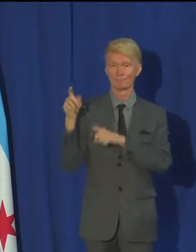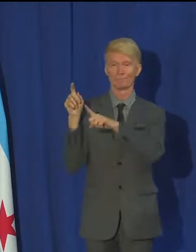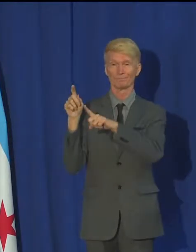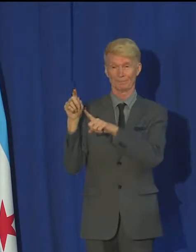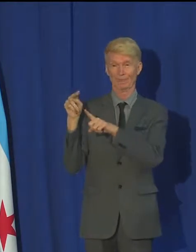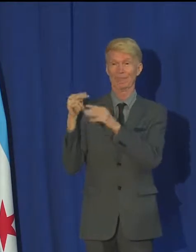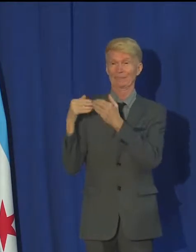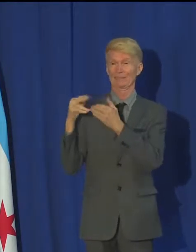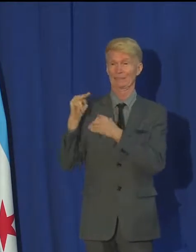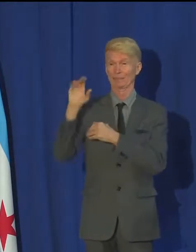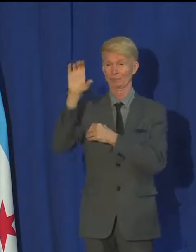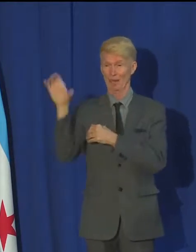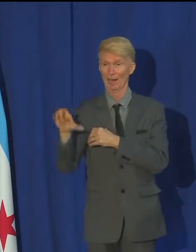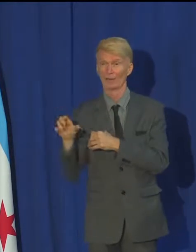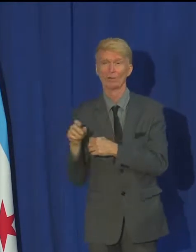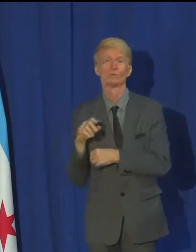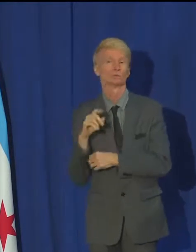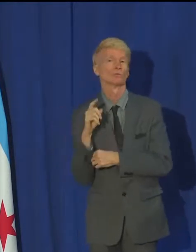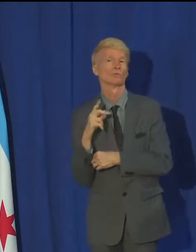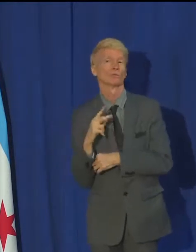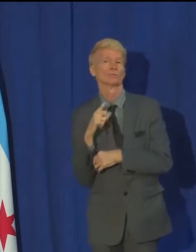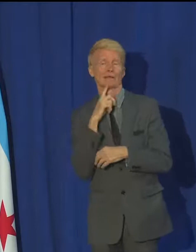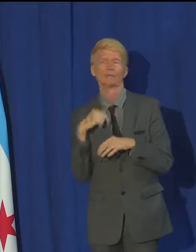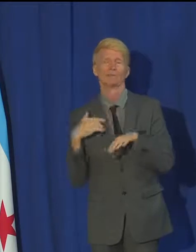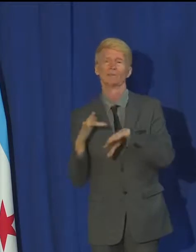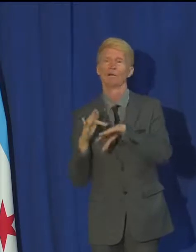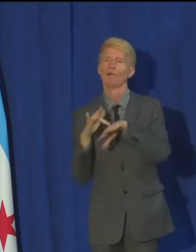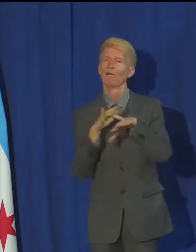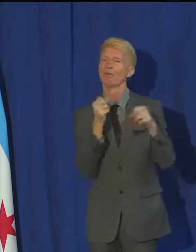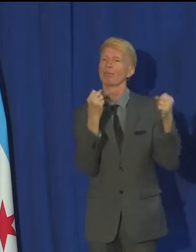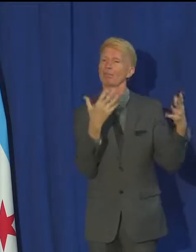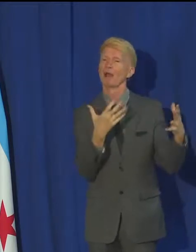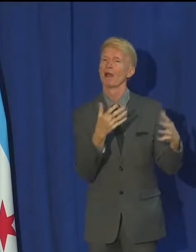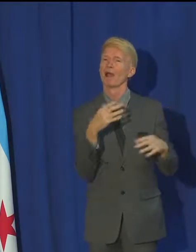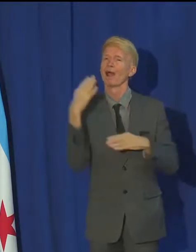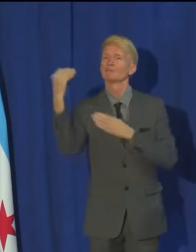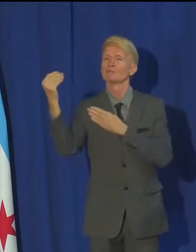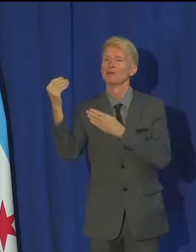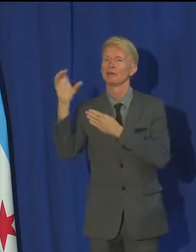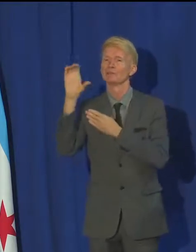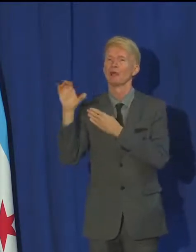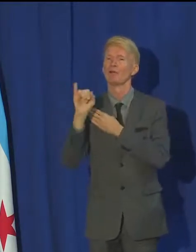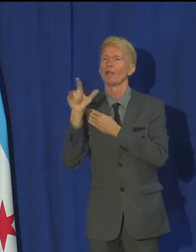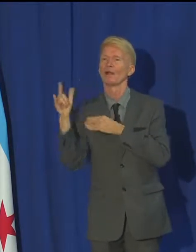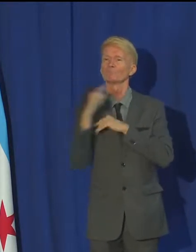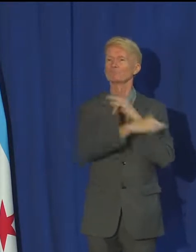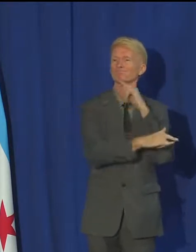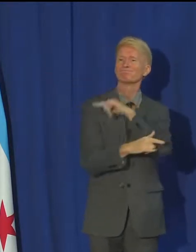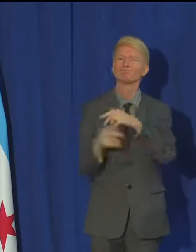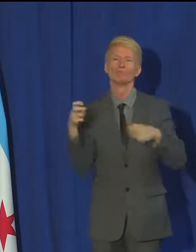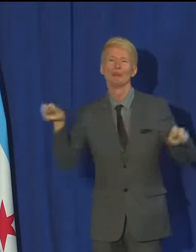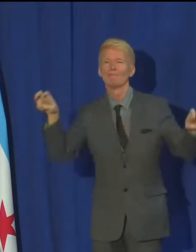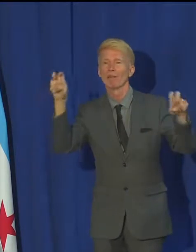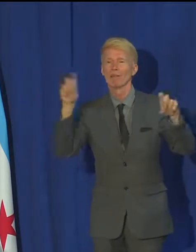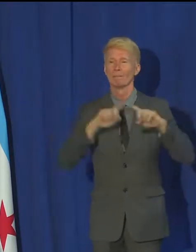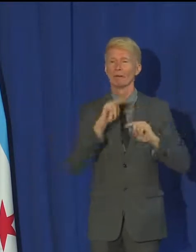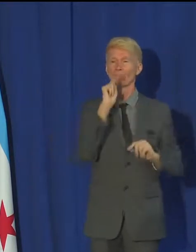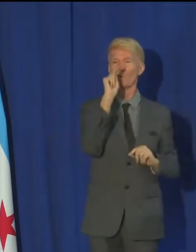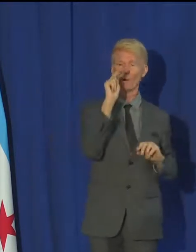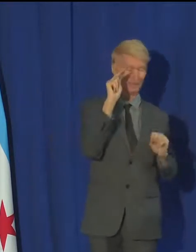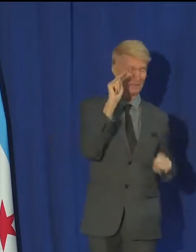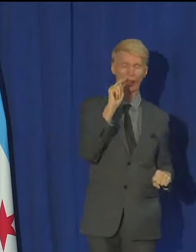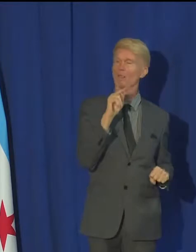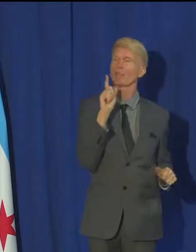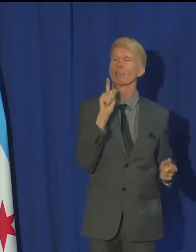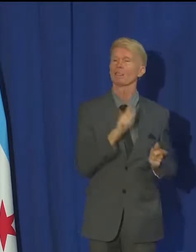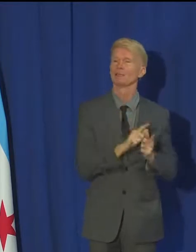a third of the people with COVID reported travel outside Illinois, whereas in the Northwest and Southwest, it was only like 5 or 6% of cases. And so it